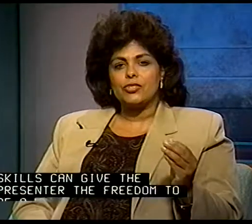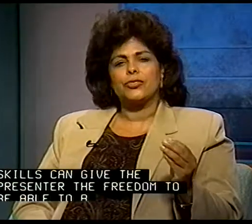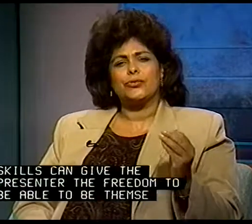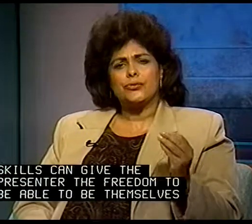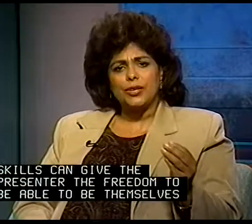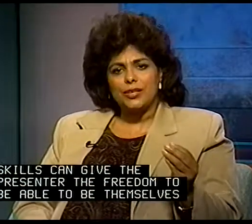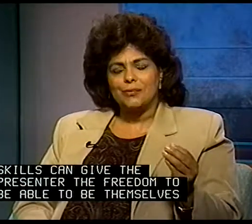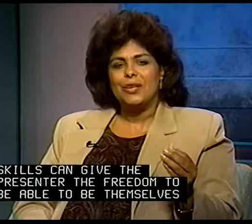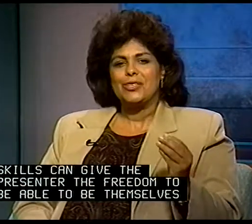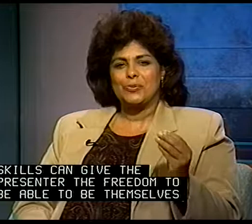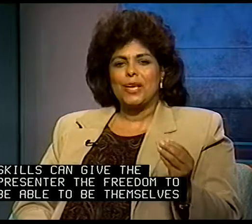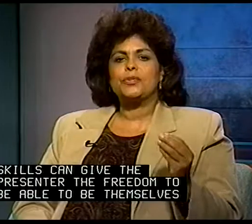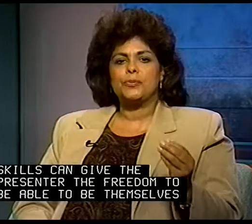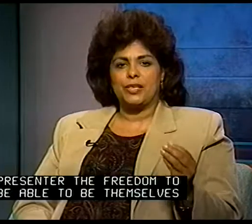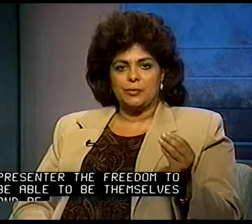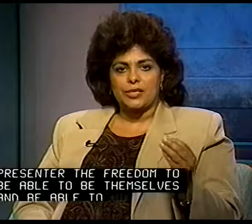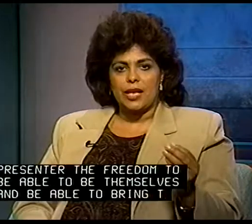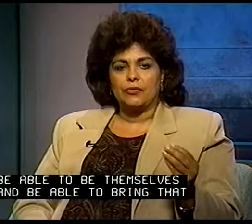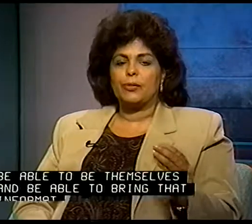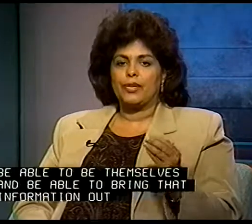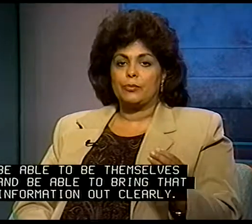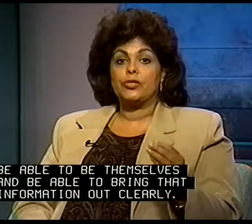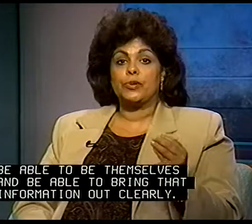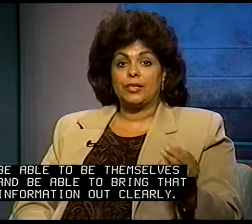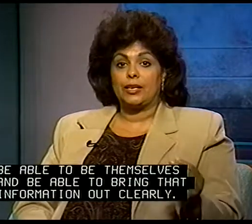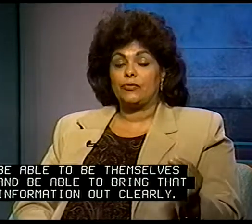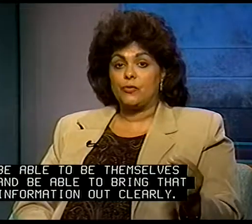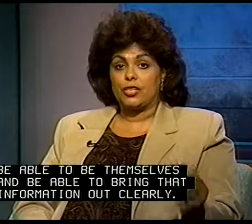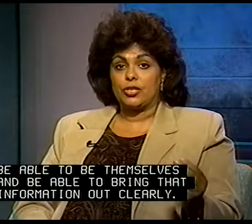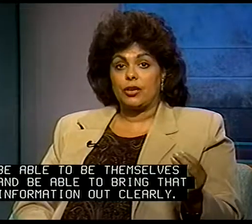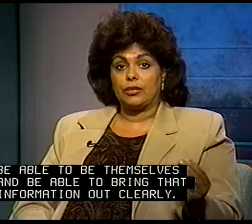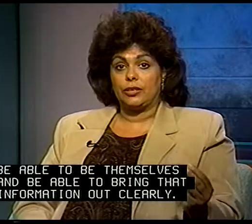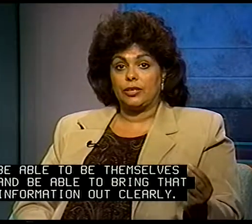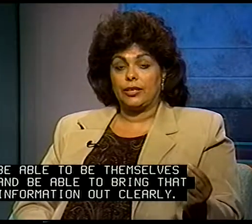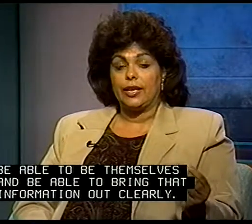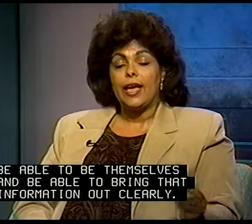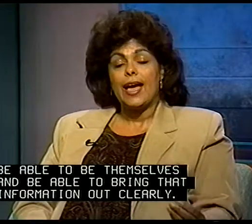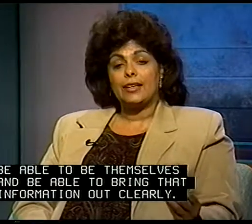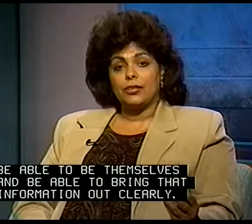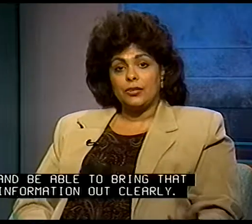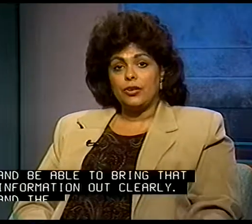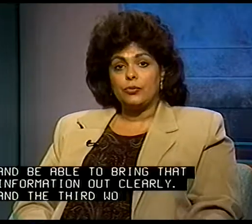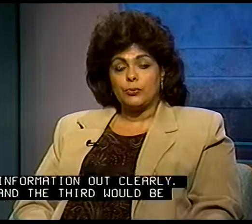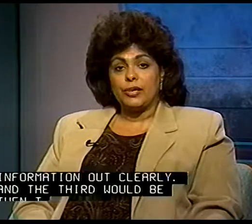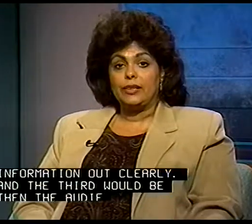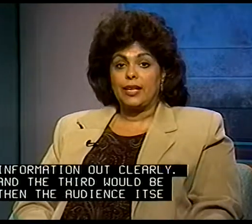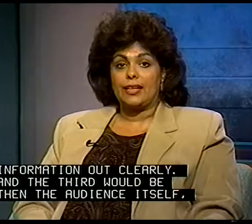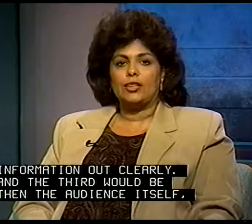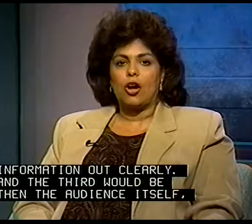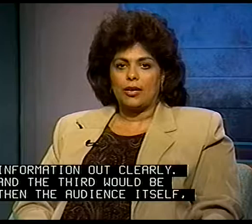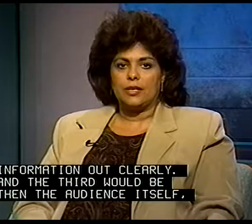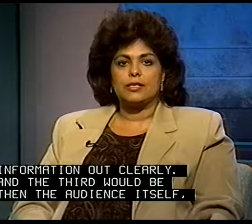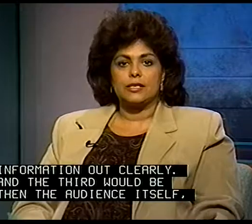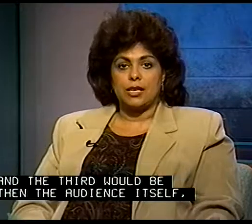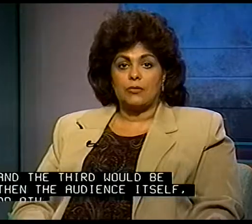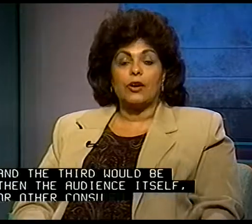the freedom to be able to be themselves and be able to bring that information out clearly. And the third would be then the audience itself, our